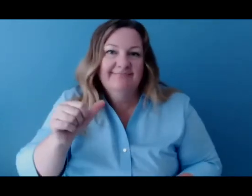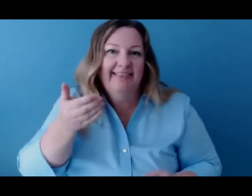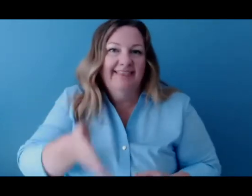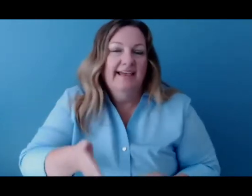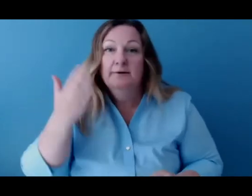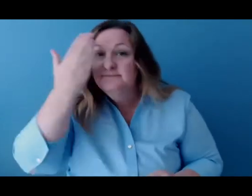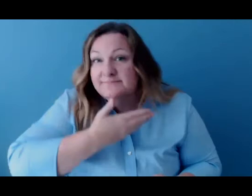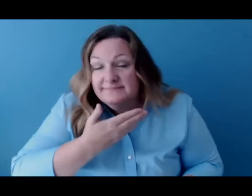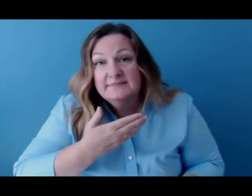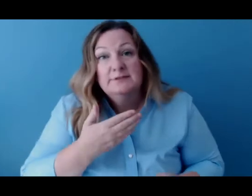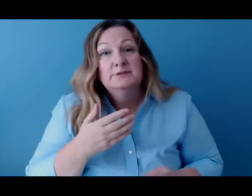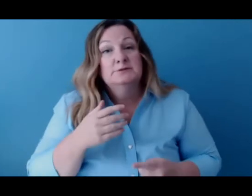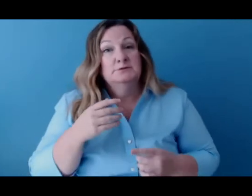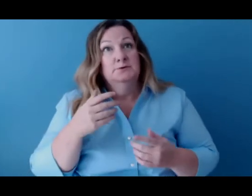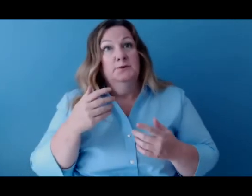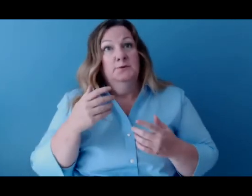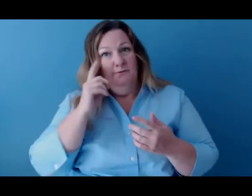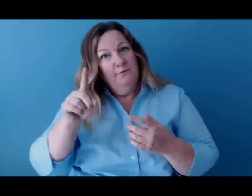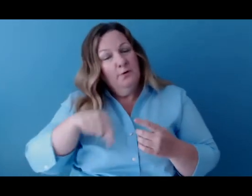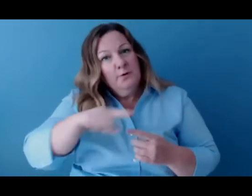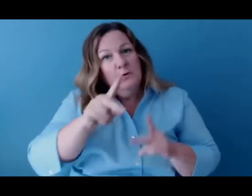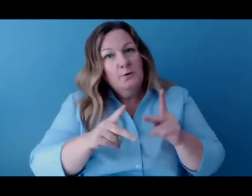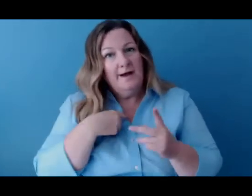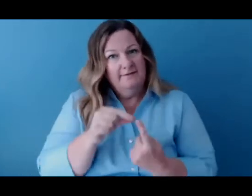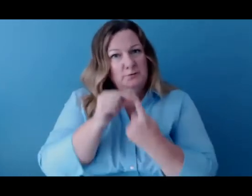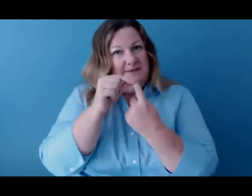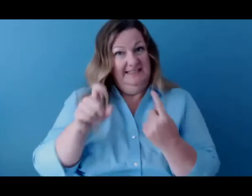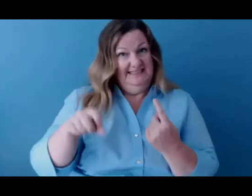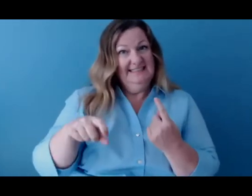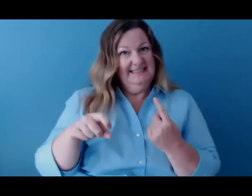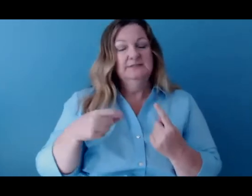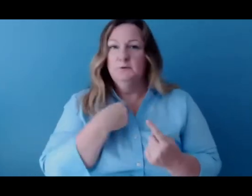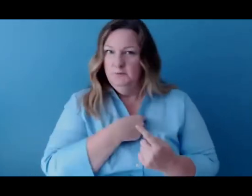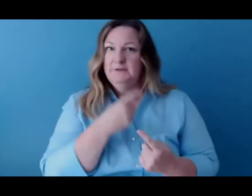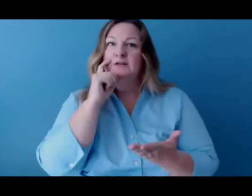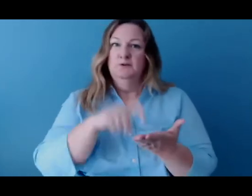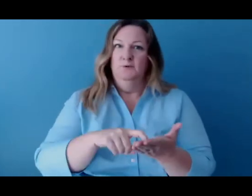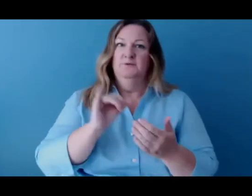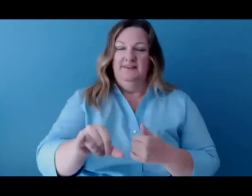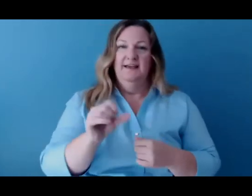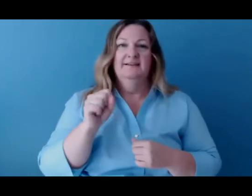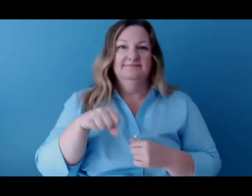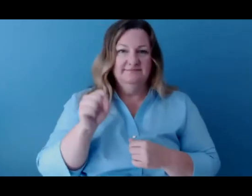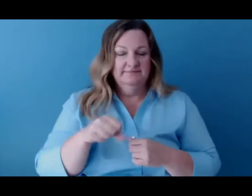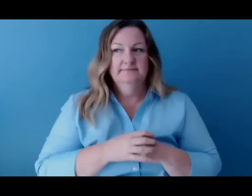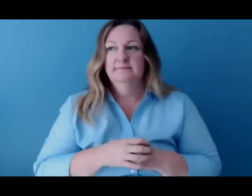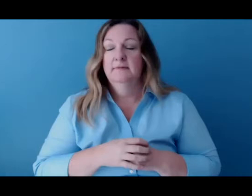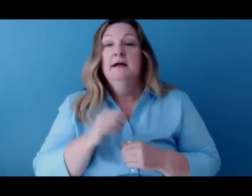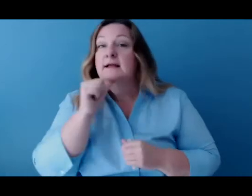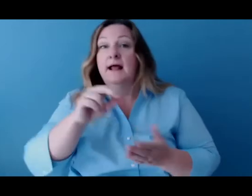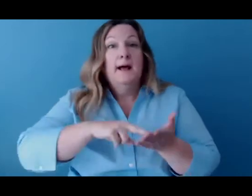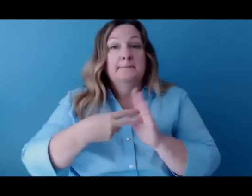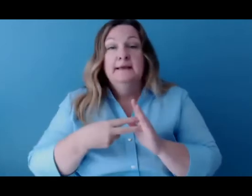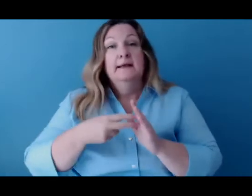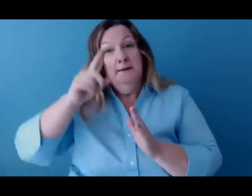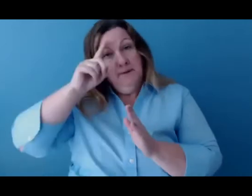some of our special needs community. And so we saw that firsthand, and it wasn't that anybody was just, you know, purposefully doing it at all. I don't feel that